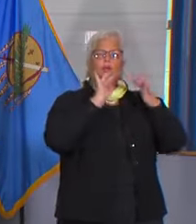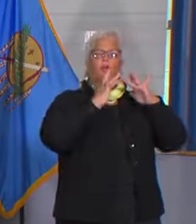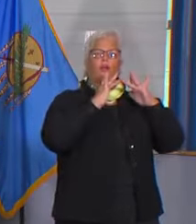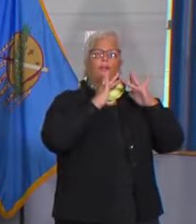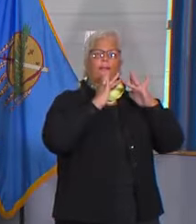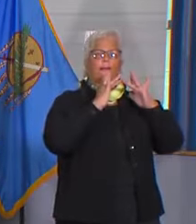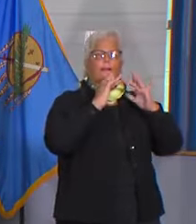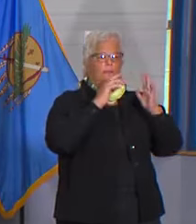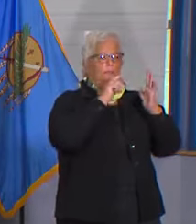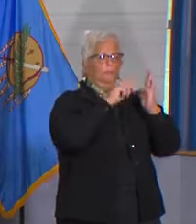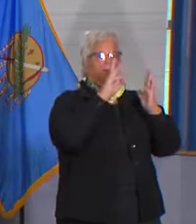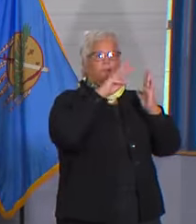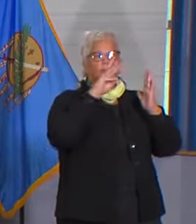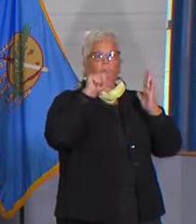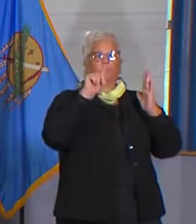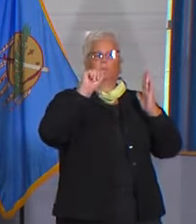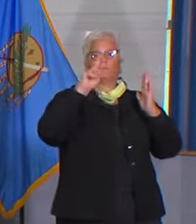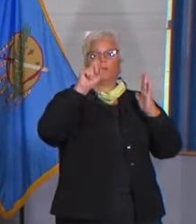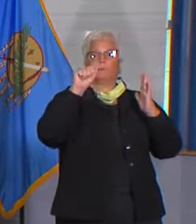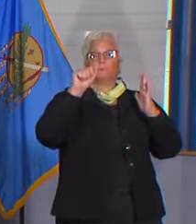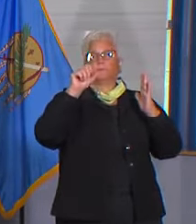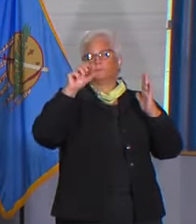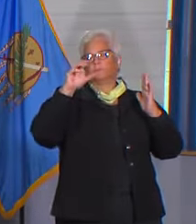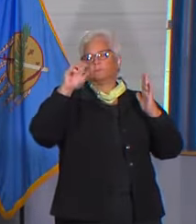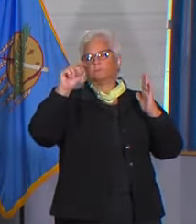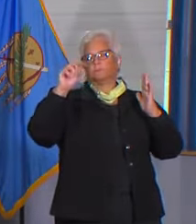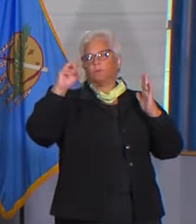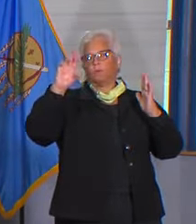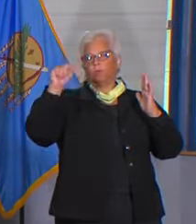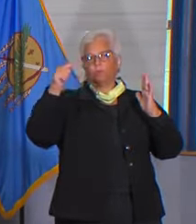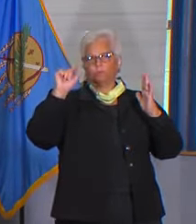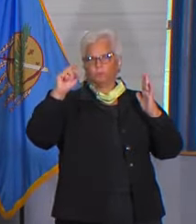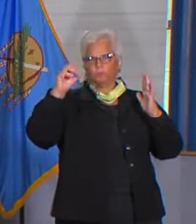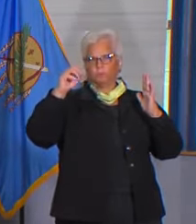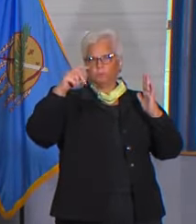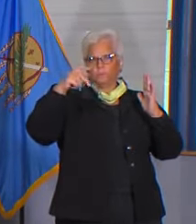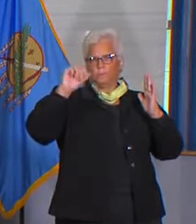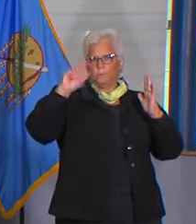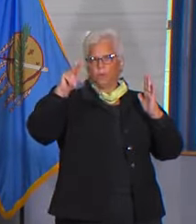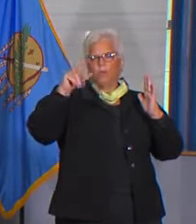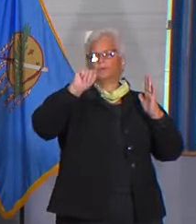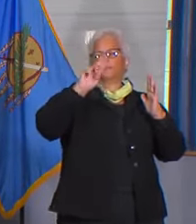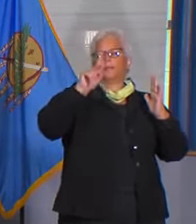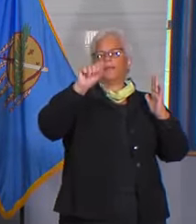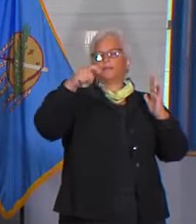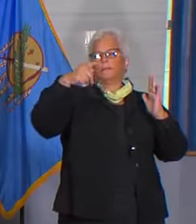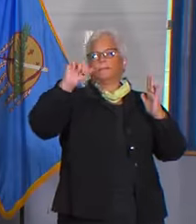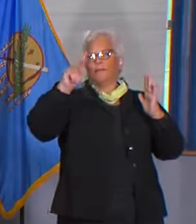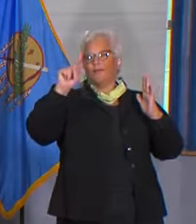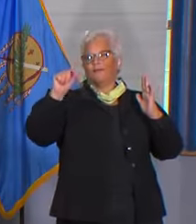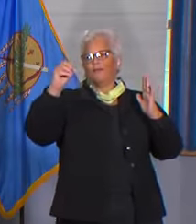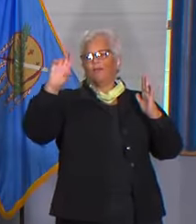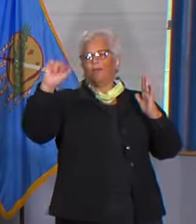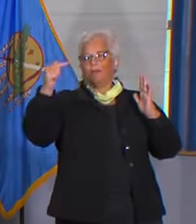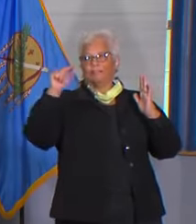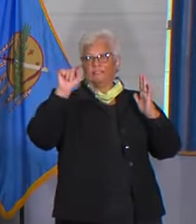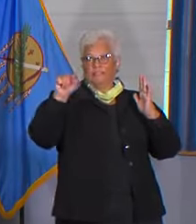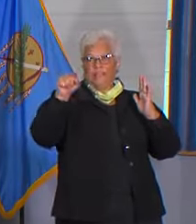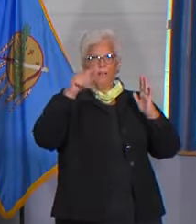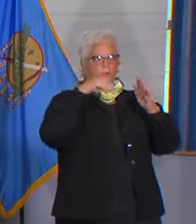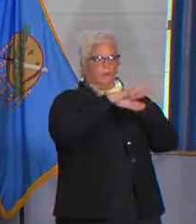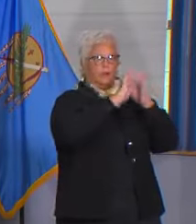clear. These are not teachers that are in the room with kids, but they are adult supervisors and